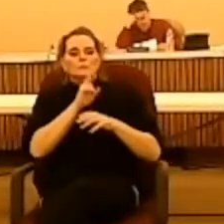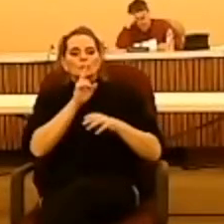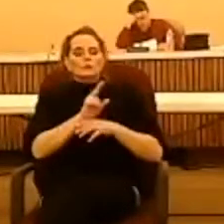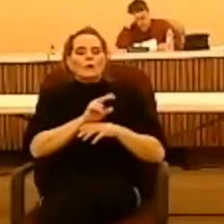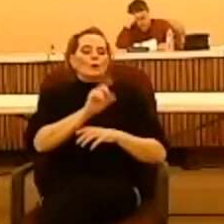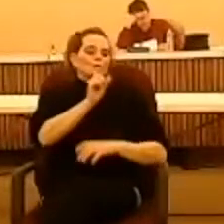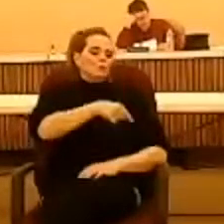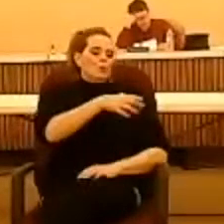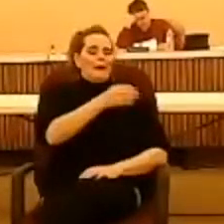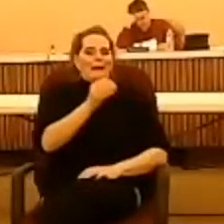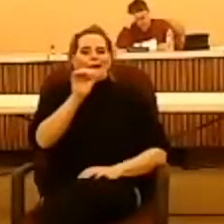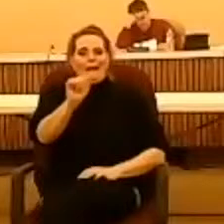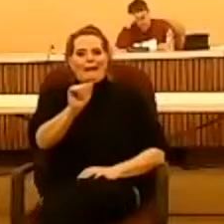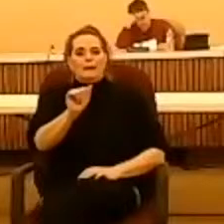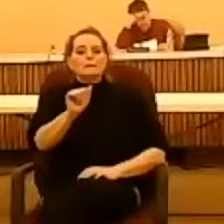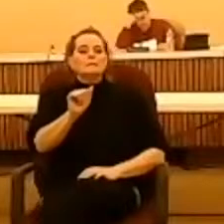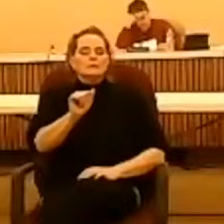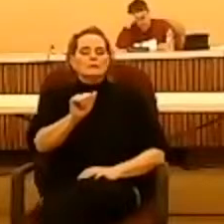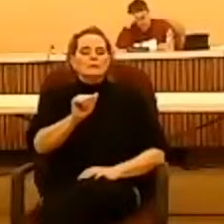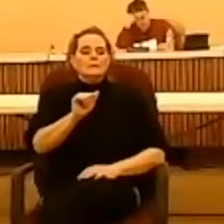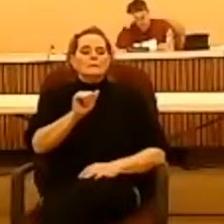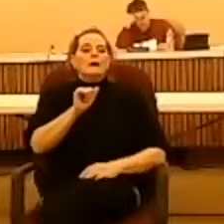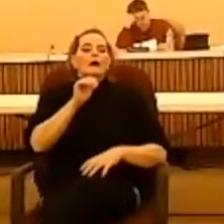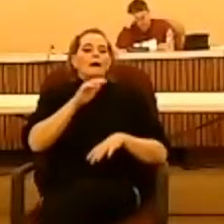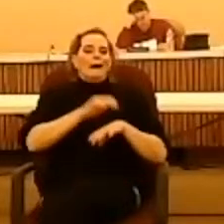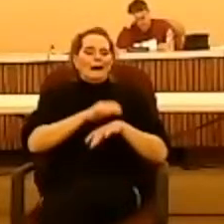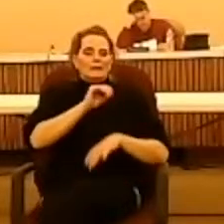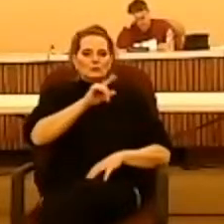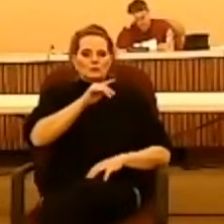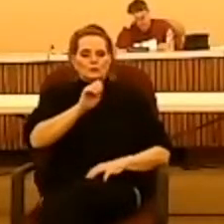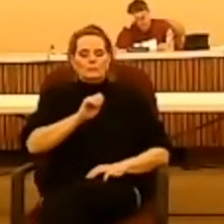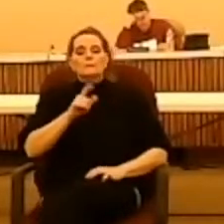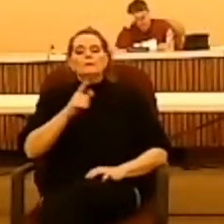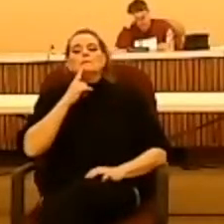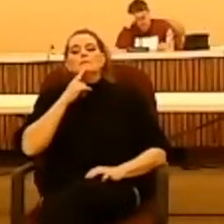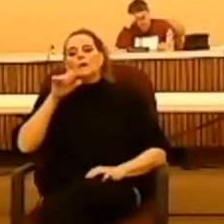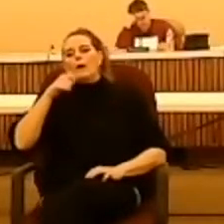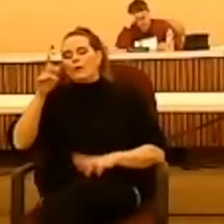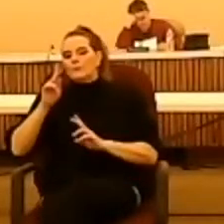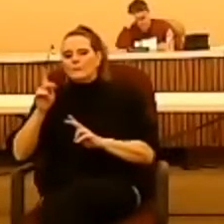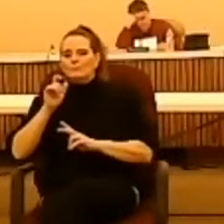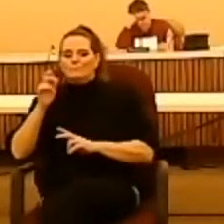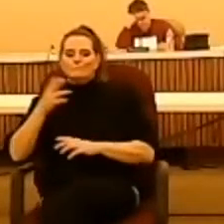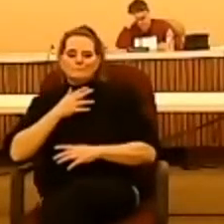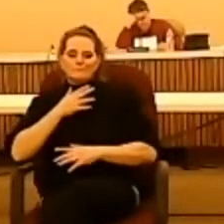in Zoom. For anyone else, please reserve the Q&A for the deaf and hard of hearing only.